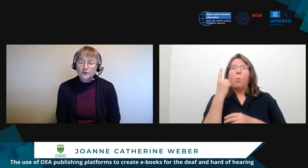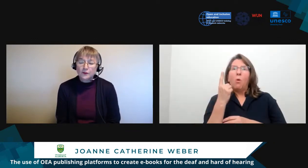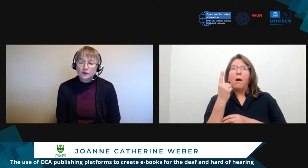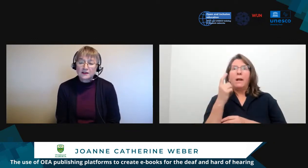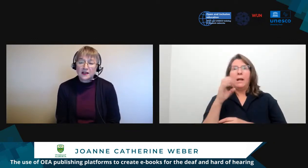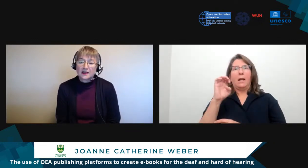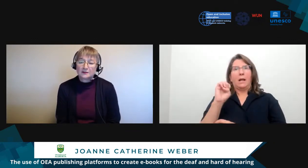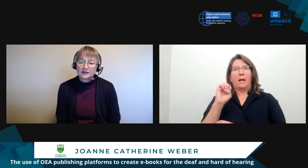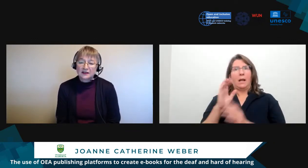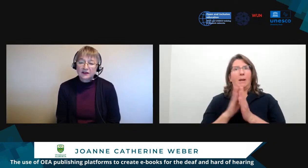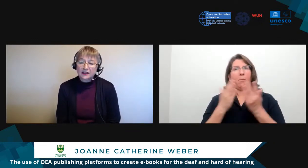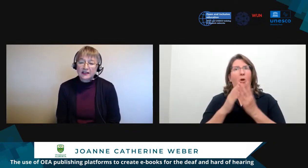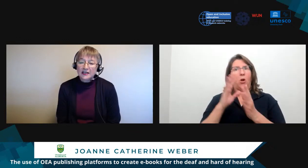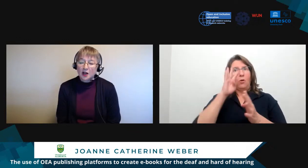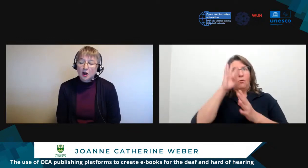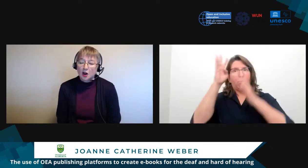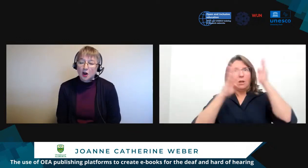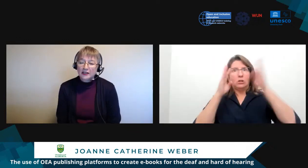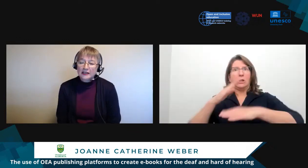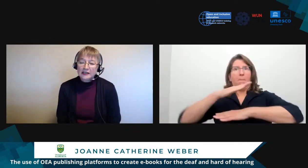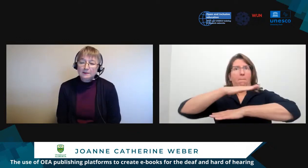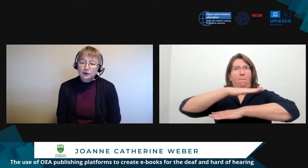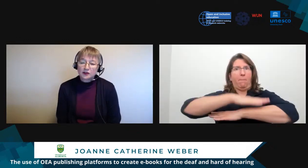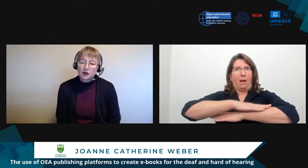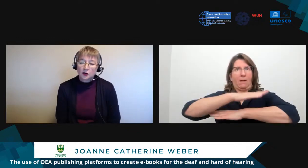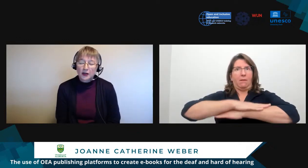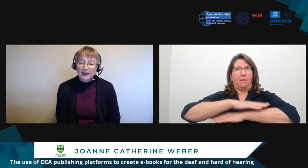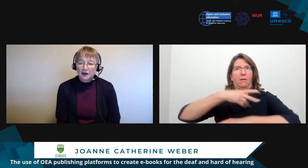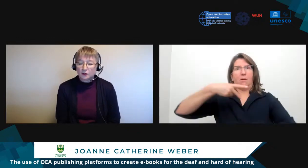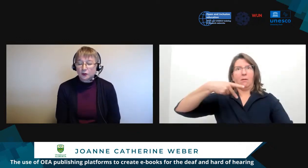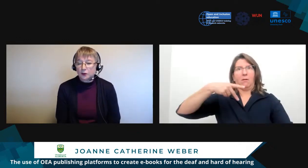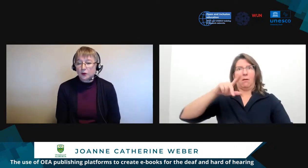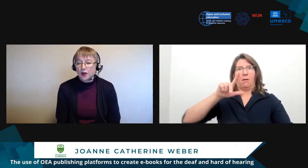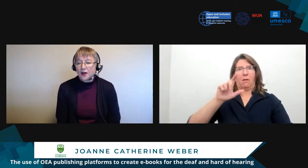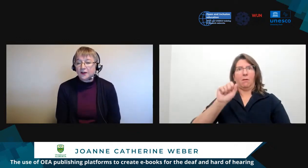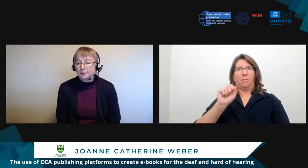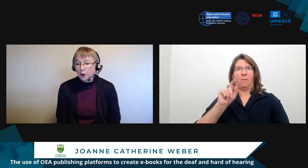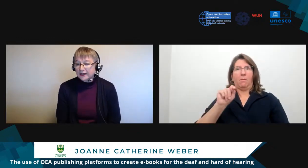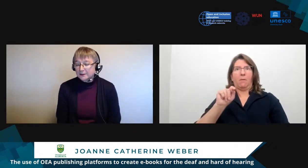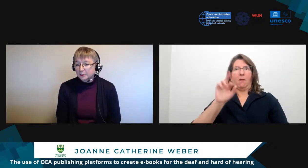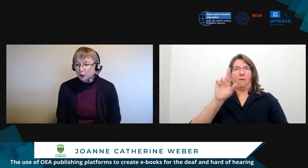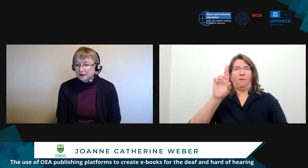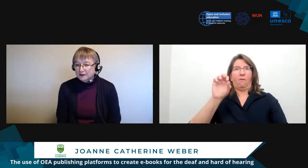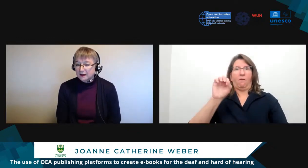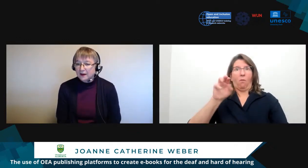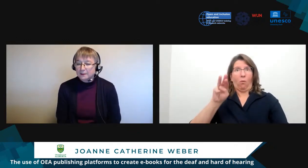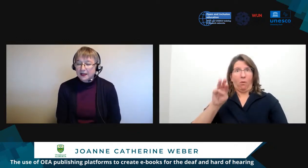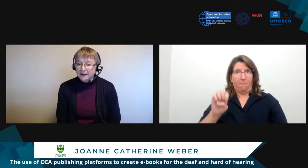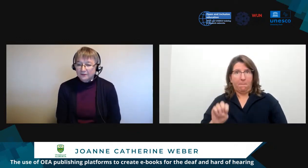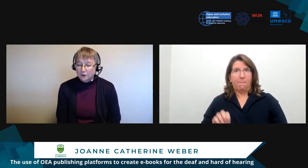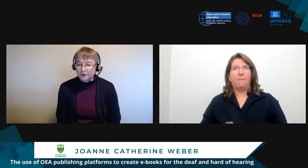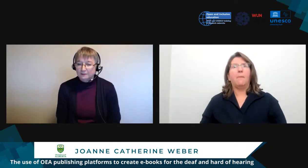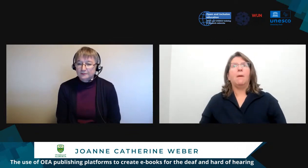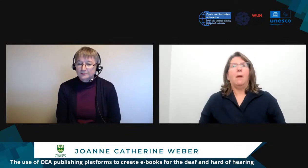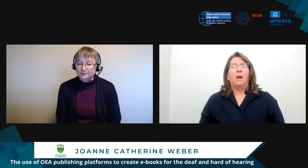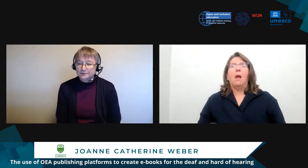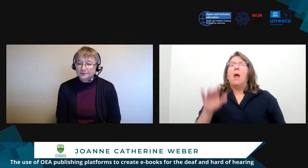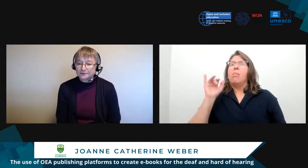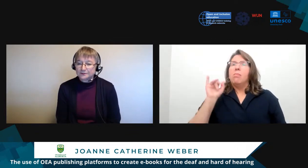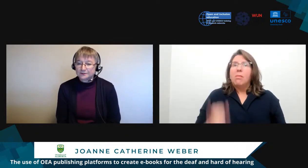We're going to focus specifically on ebooks created through the PressBooks